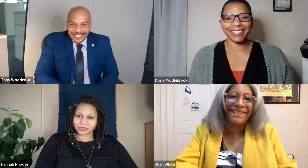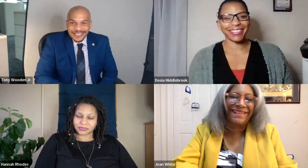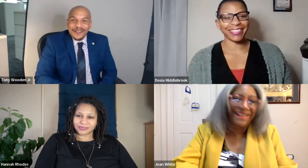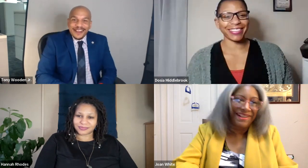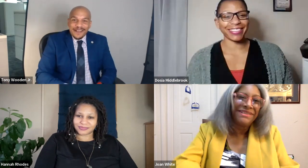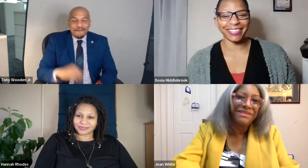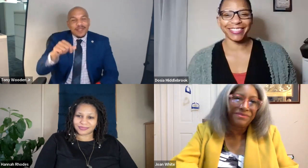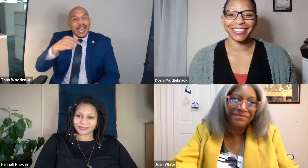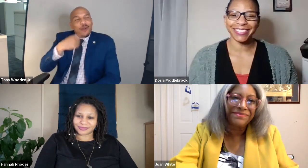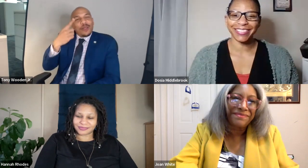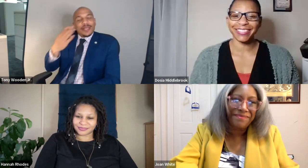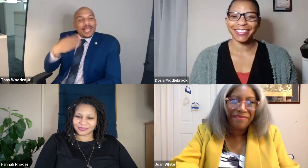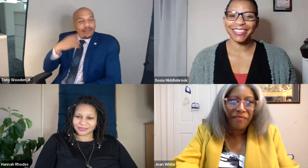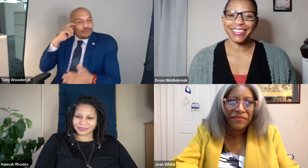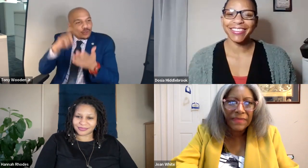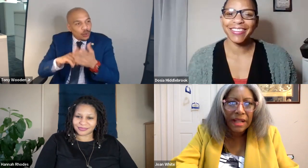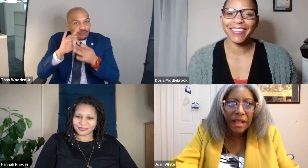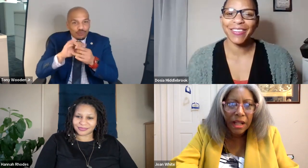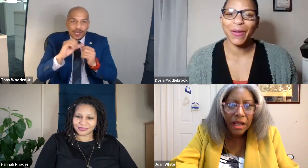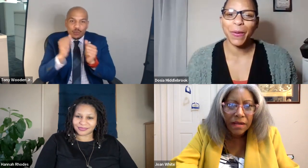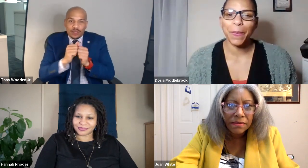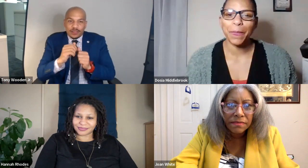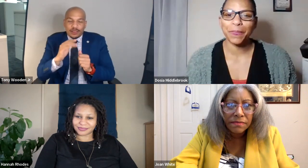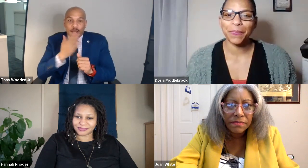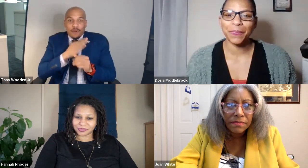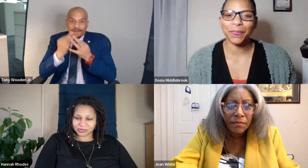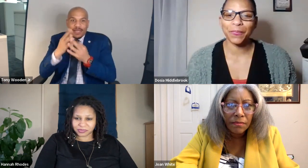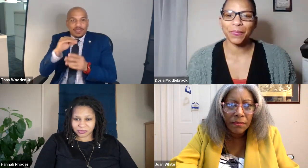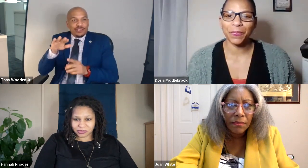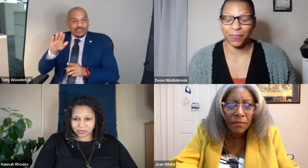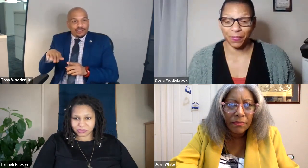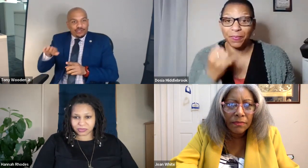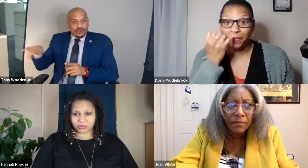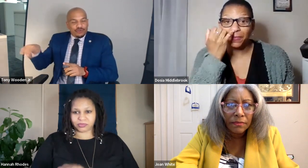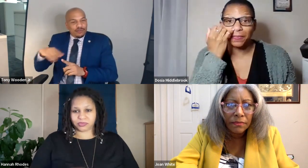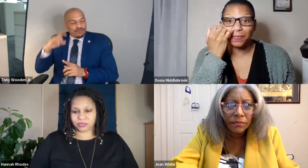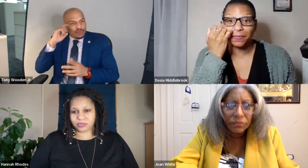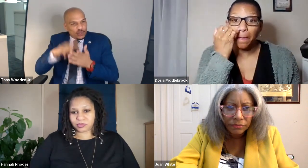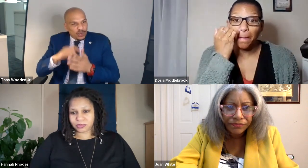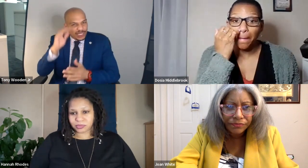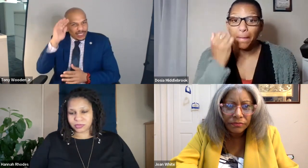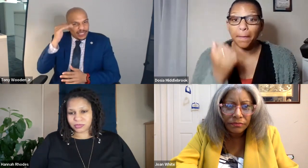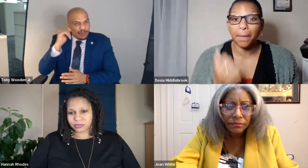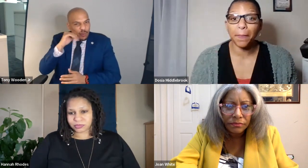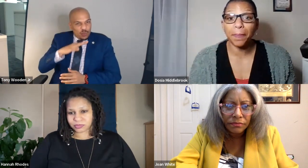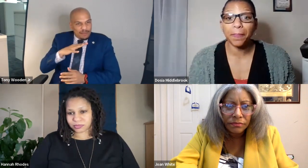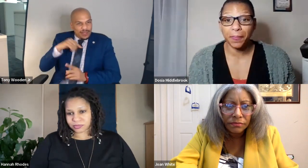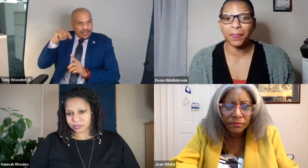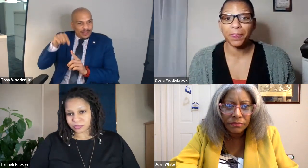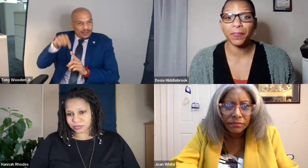of. We can hang out without any issues. Tony's saying, one thing I'm noticing in regards to the kids in our family